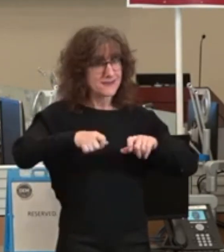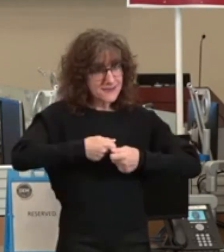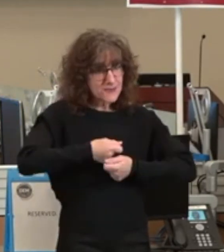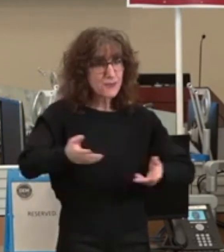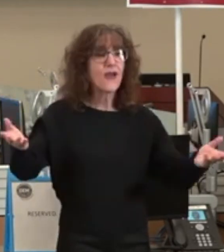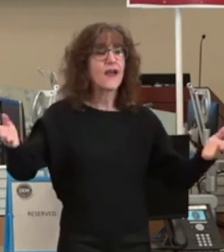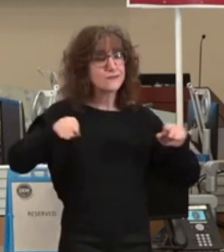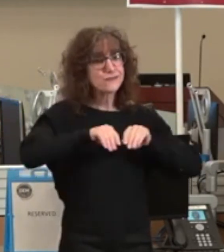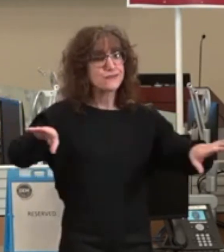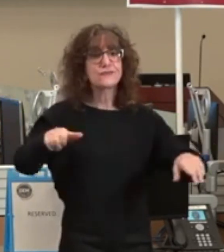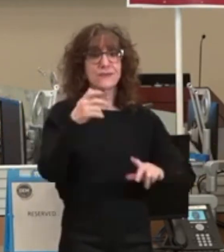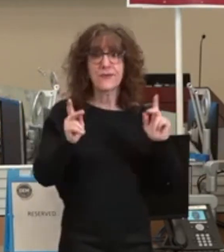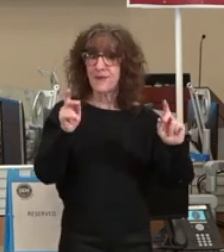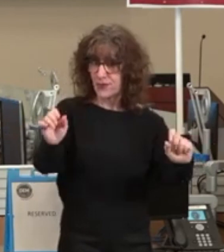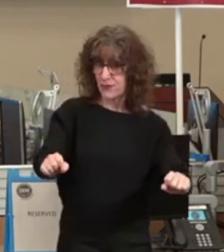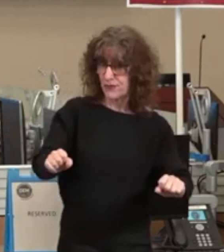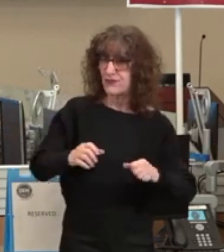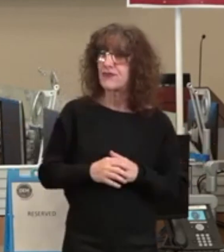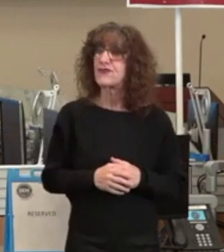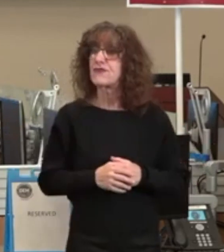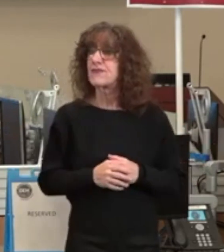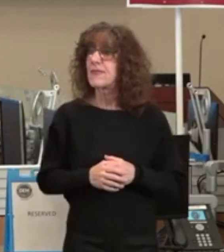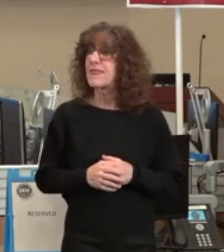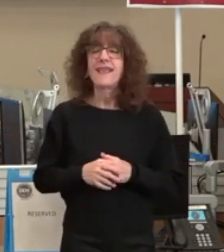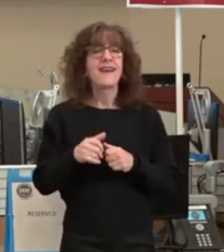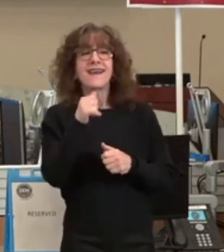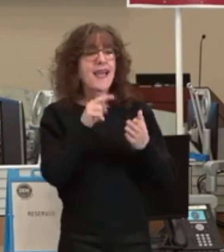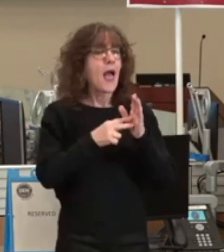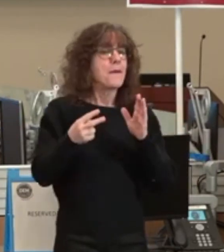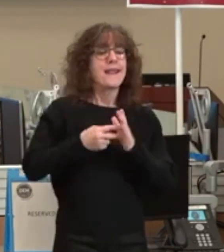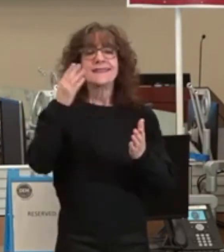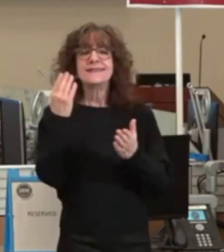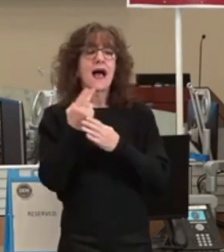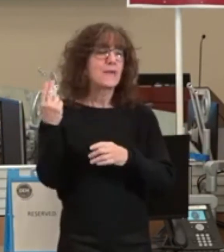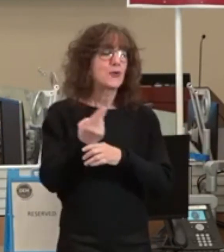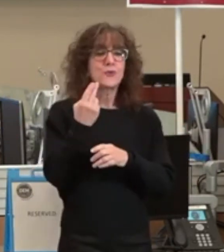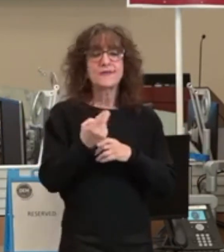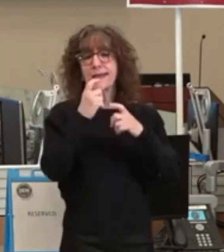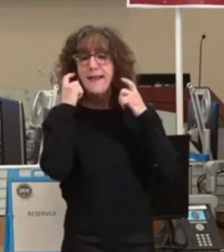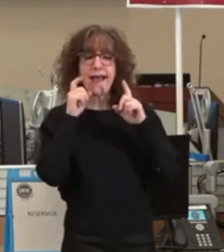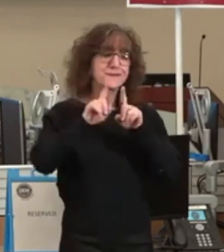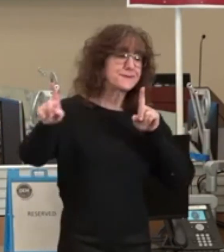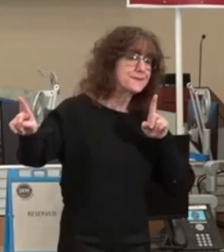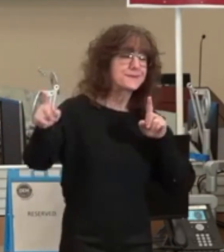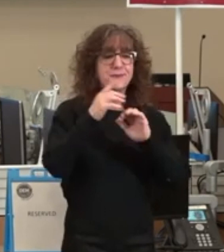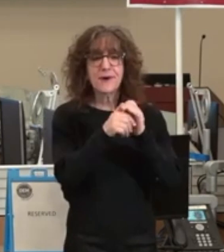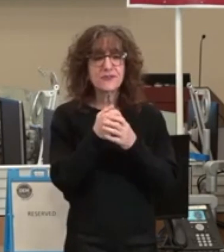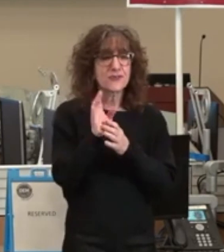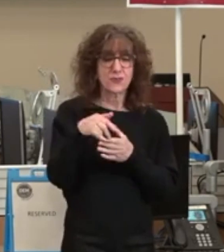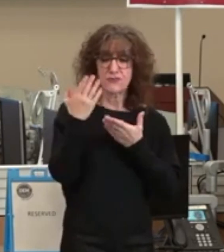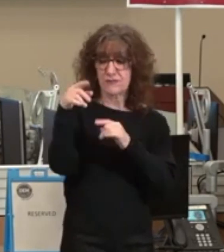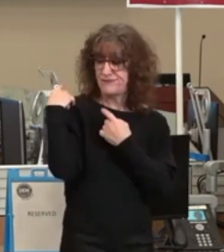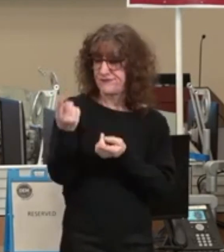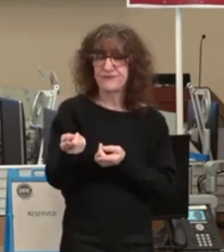virus and pass it on to others. So it doesn't mean you can stop using the safety and protective measures that we've recommended all